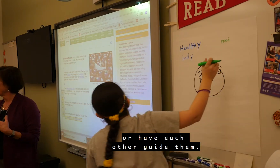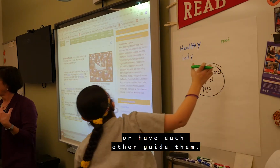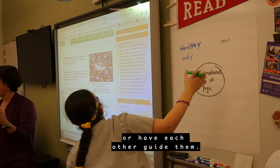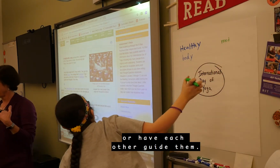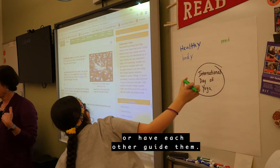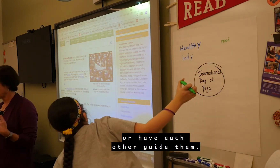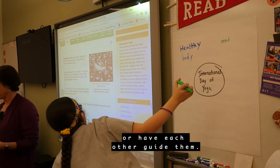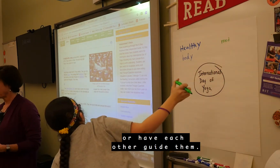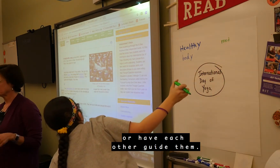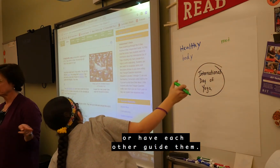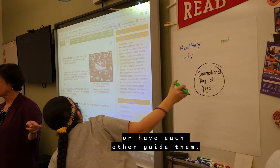guide them.